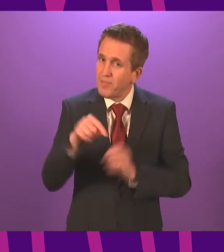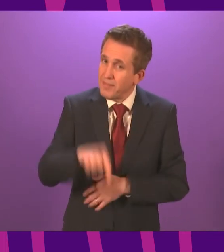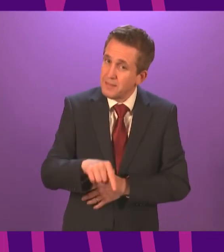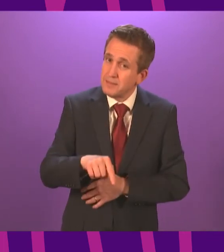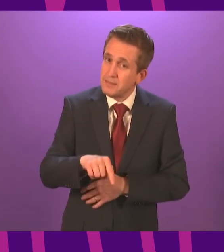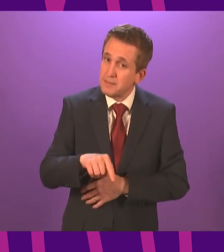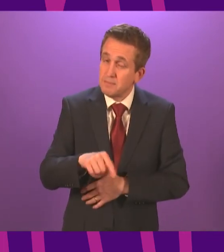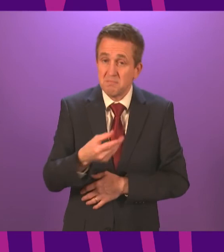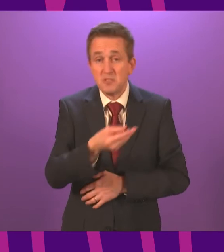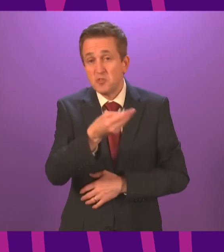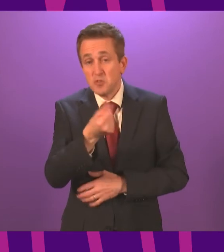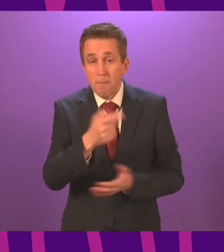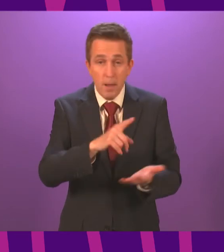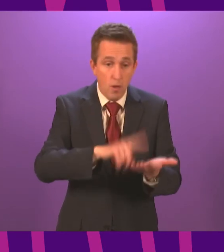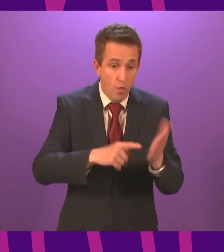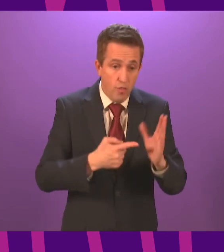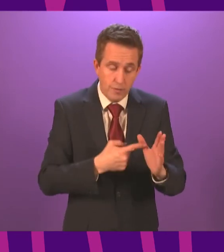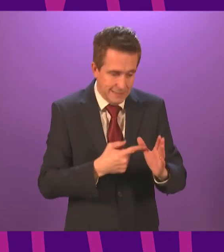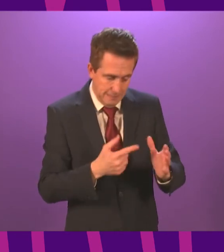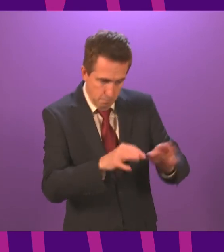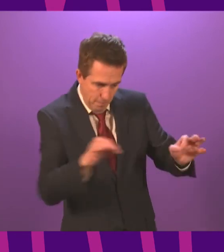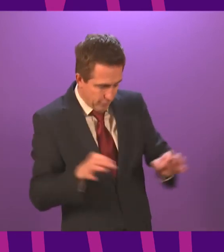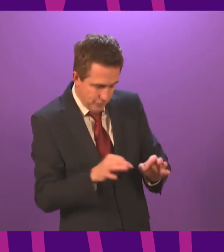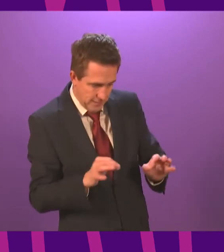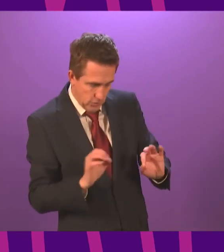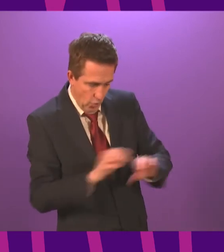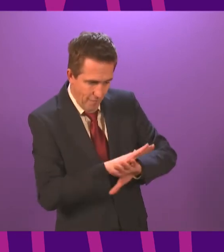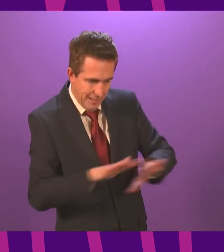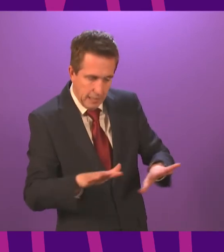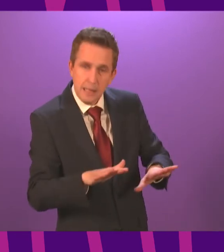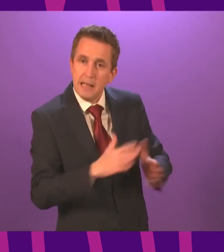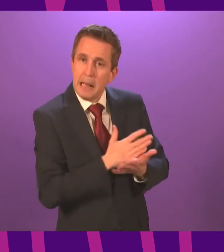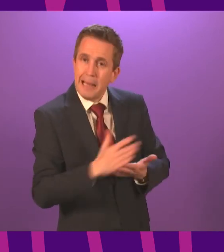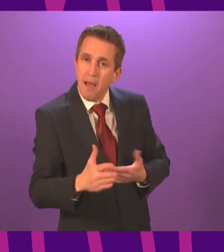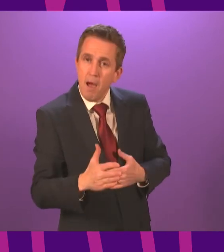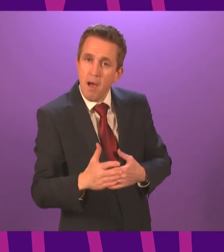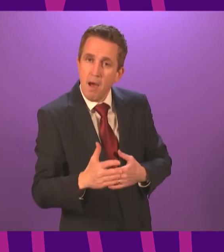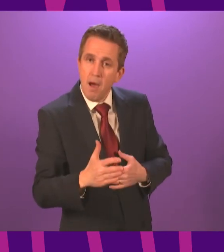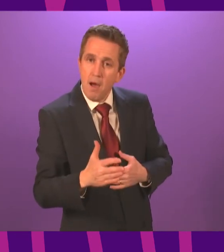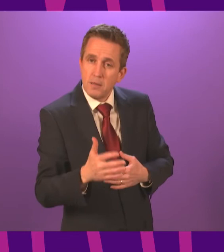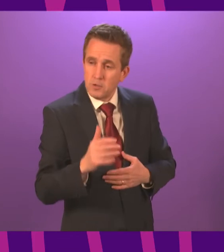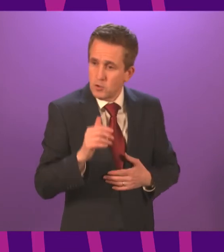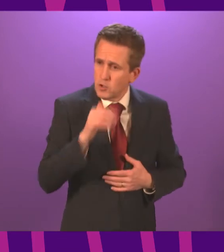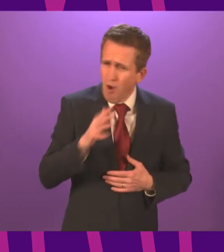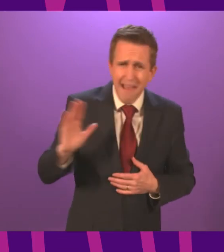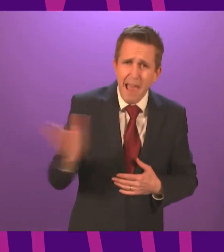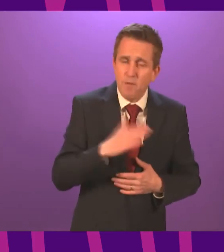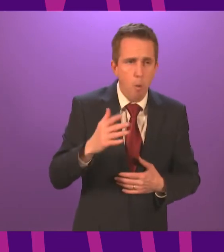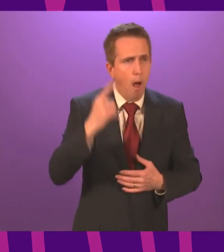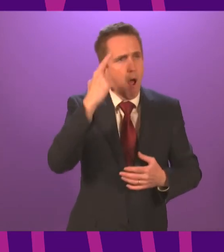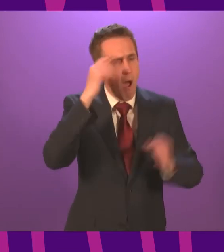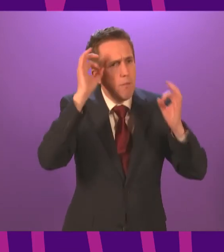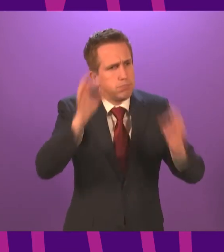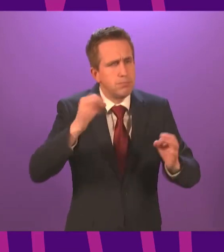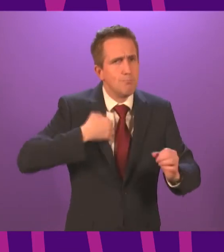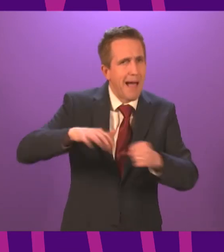as local authority boundaries. Not everyone has it imprinted into their brain exactly